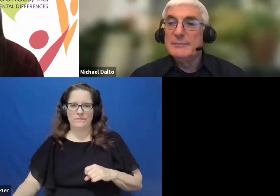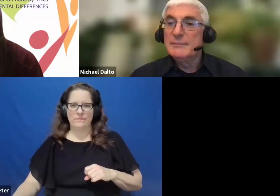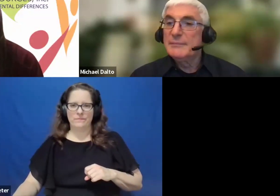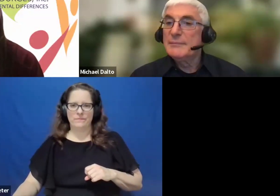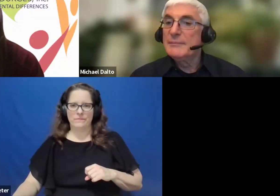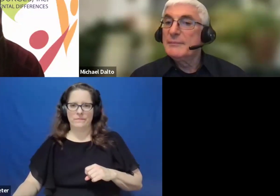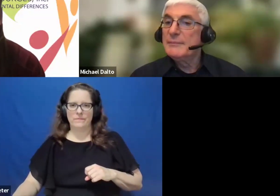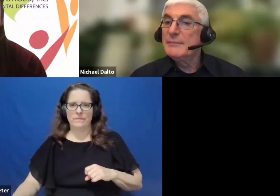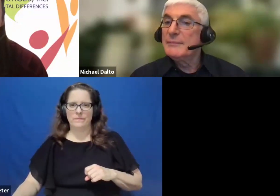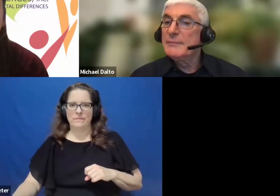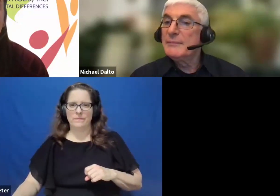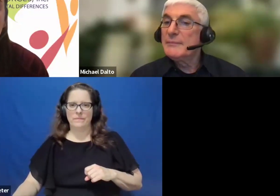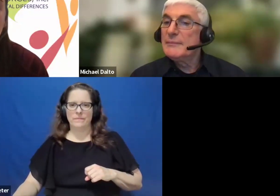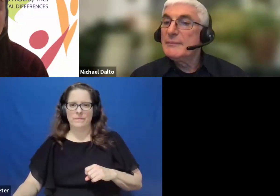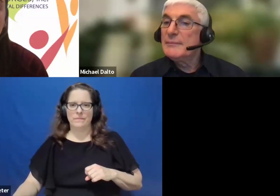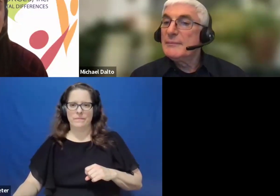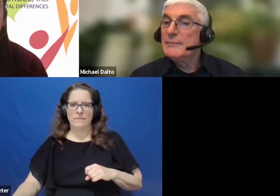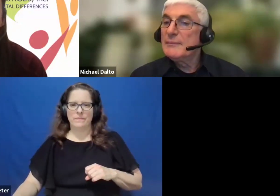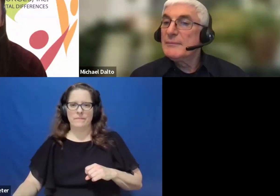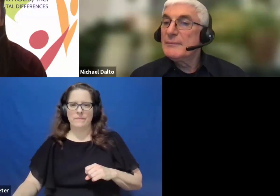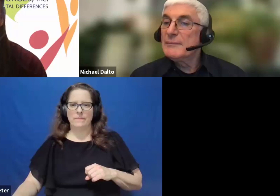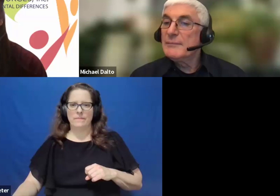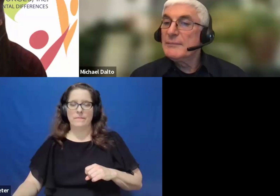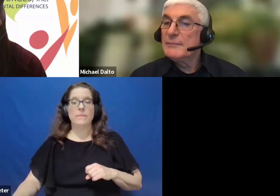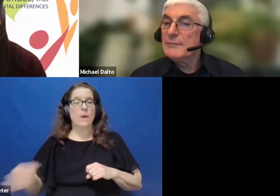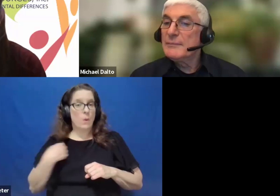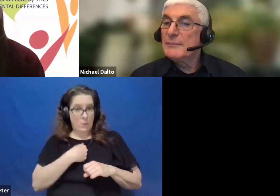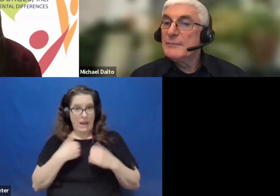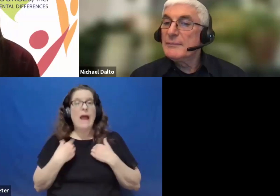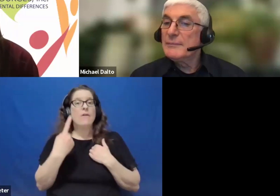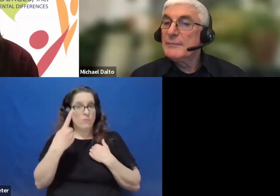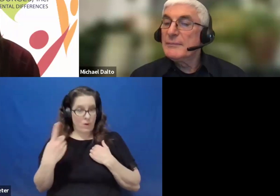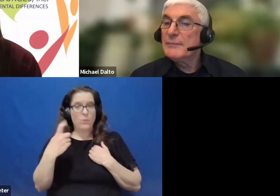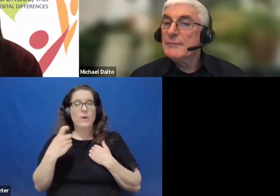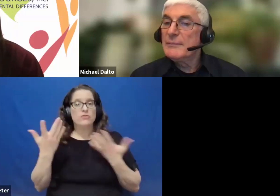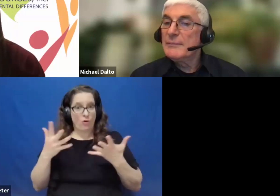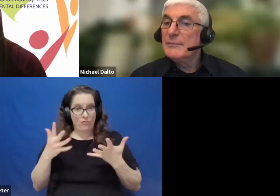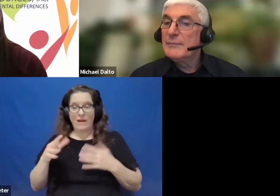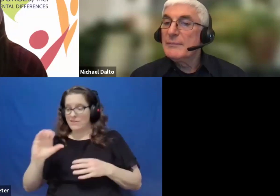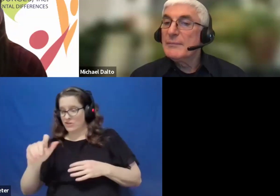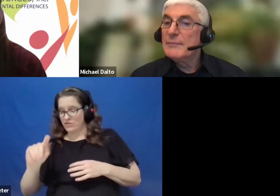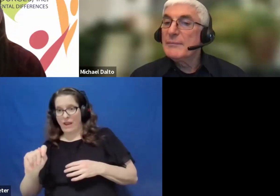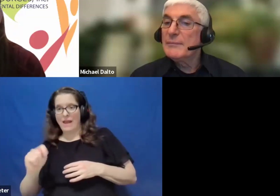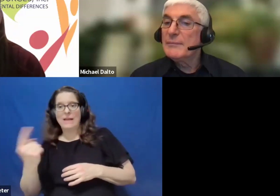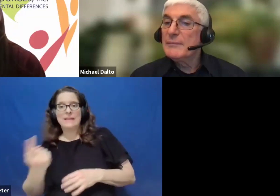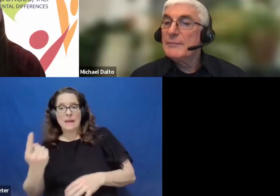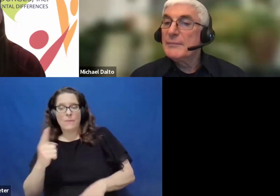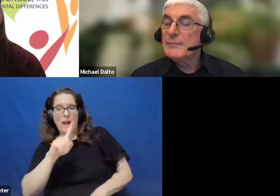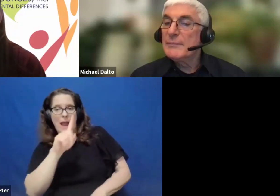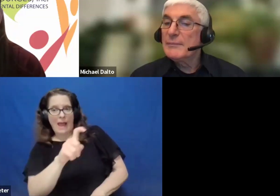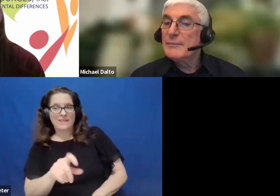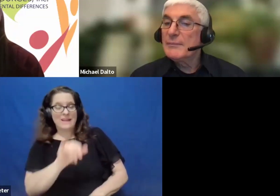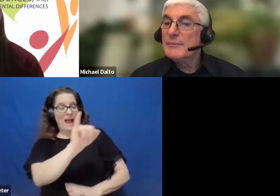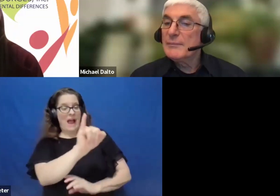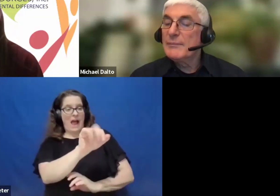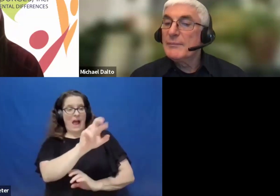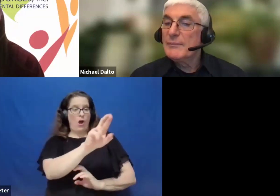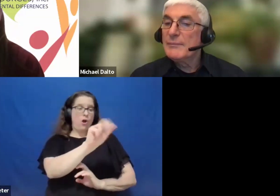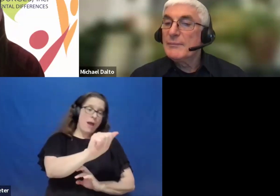we do have one question already, and we can start with that. So are IRAs